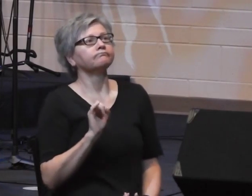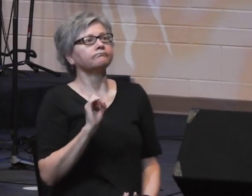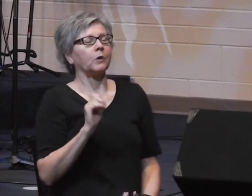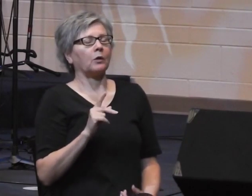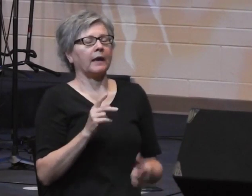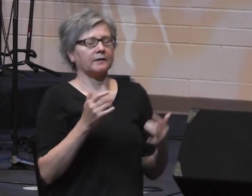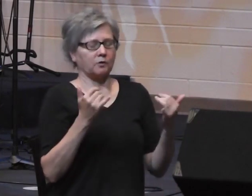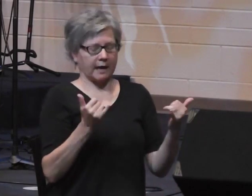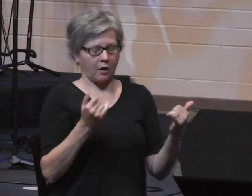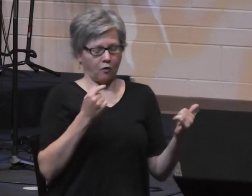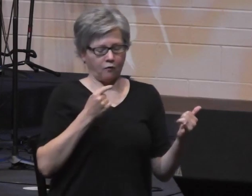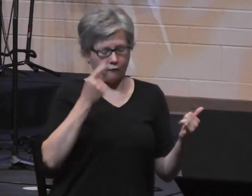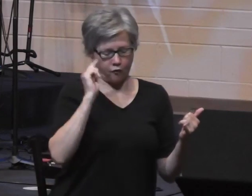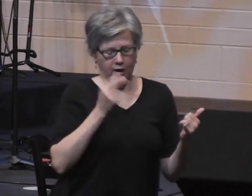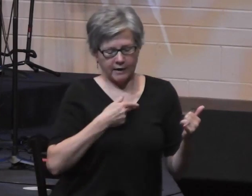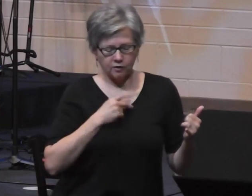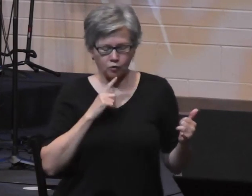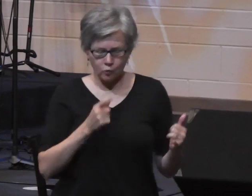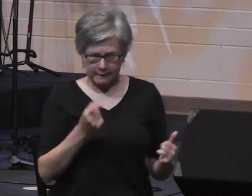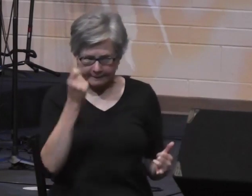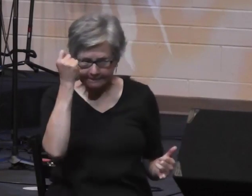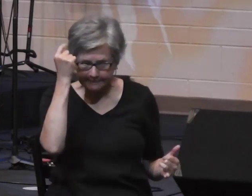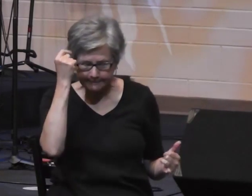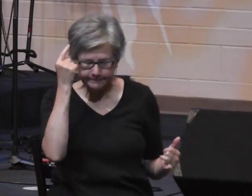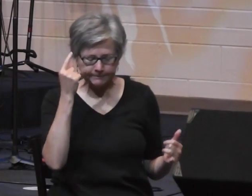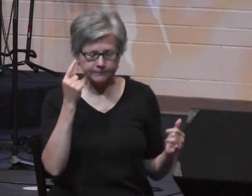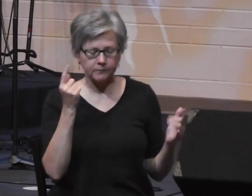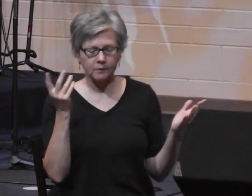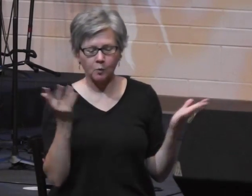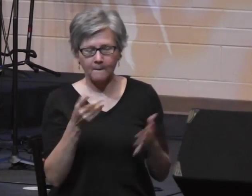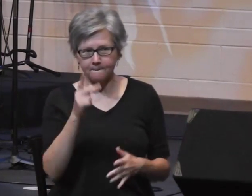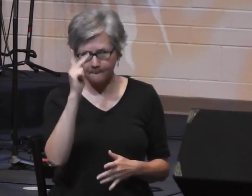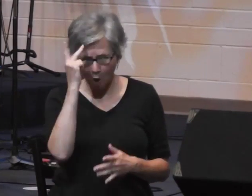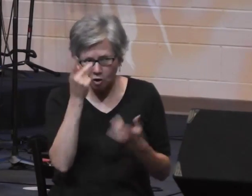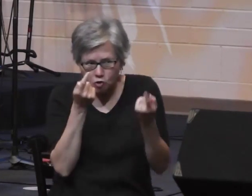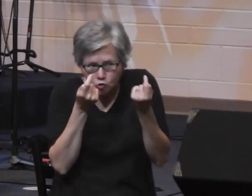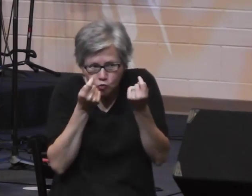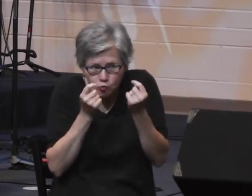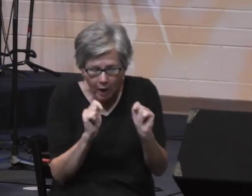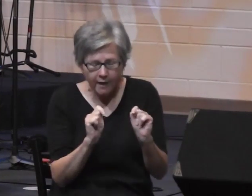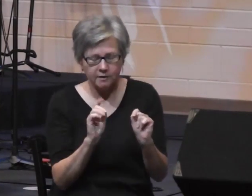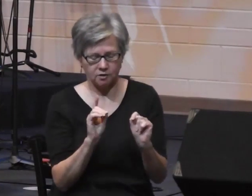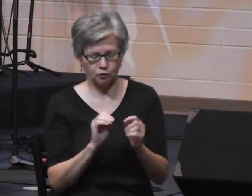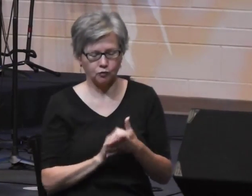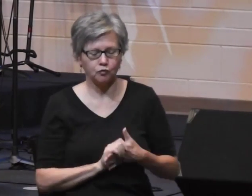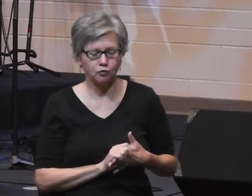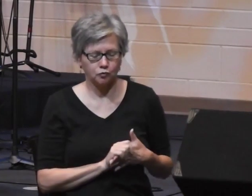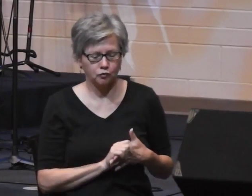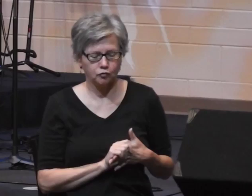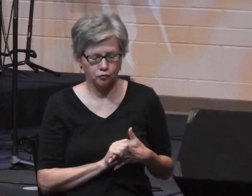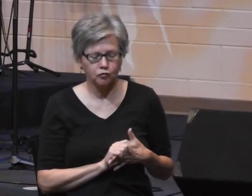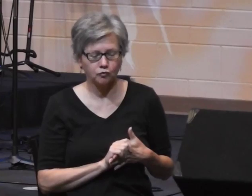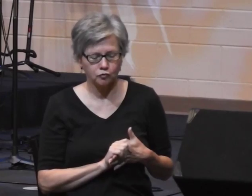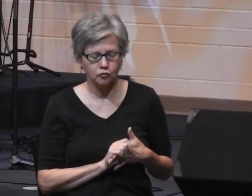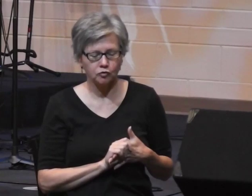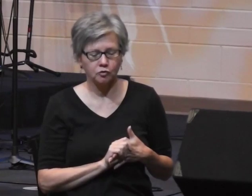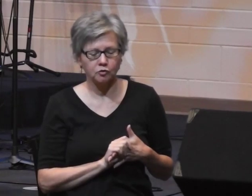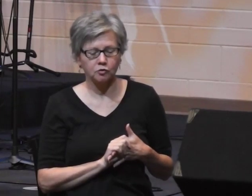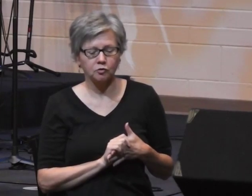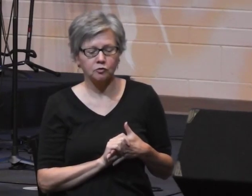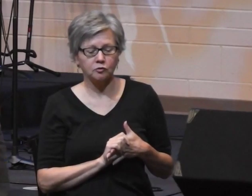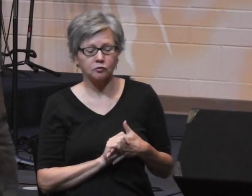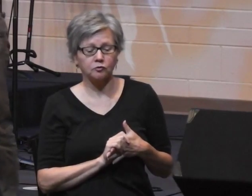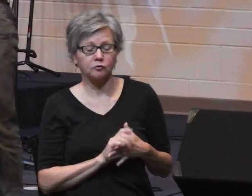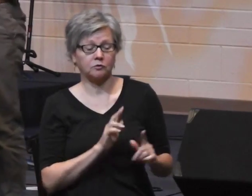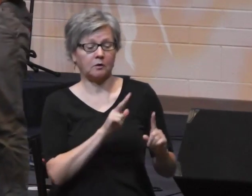In order to get our heads into what I think Paul is trying to do with the Roman